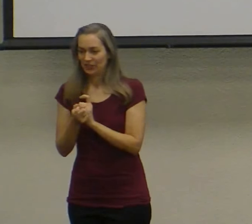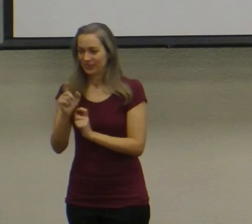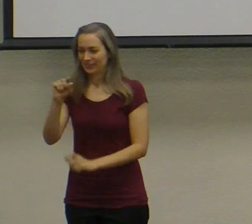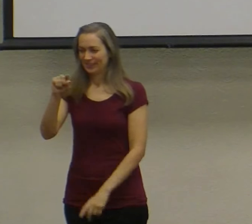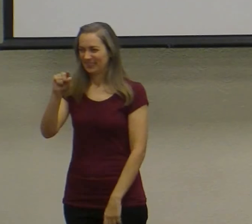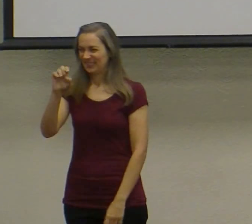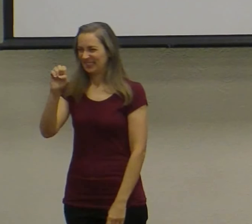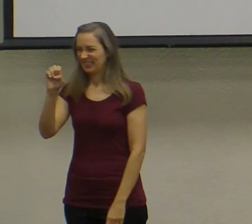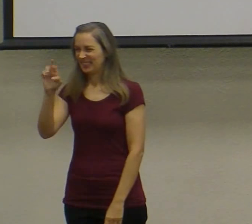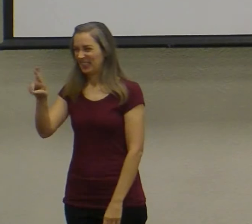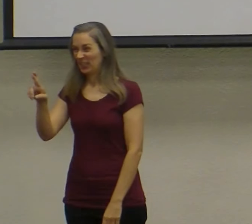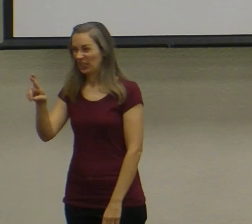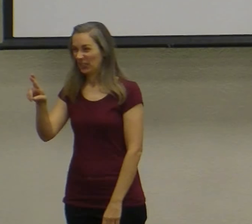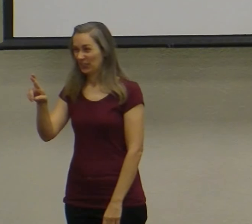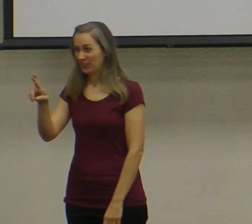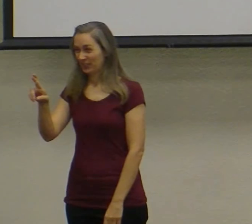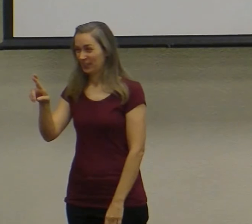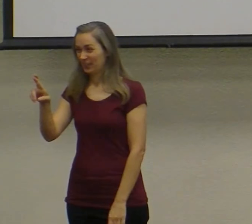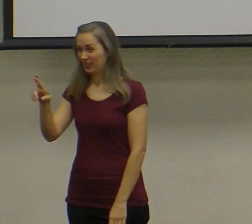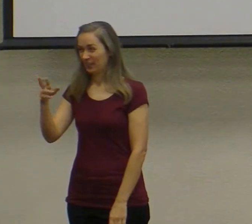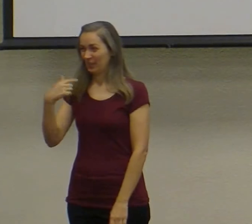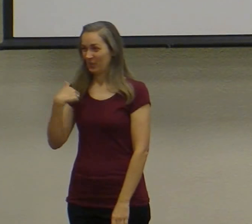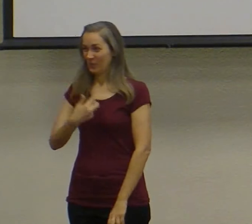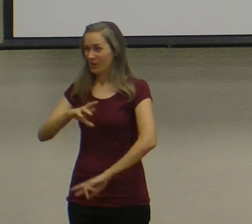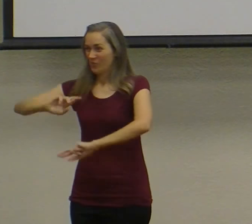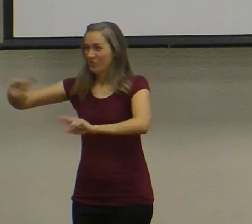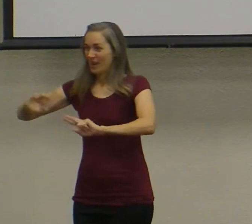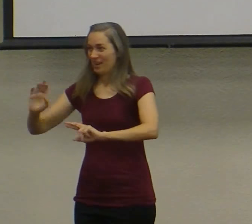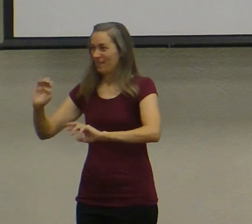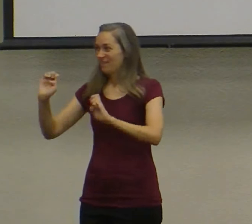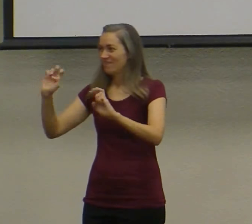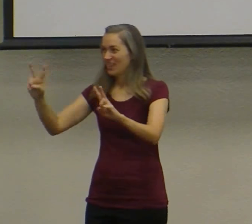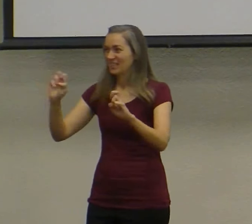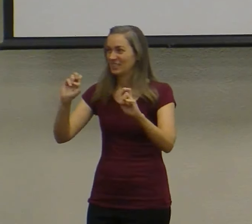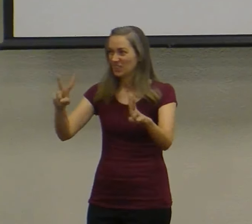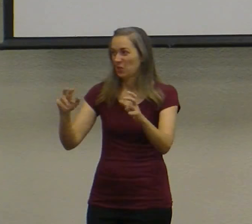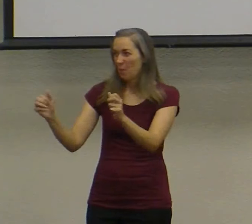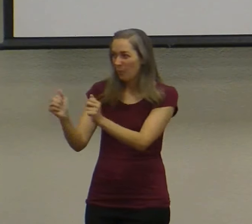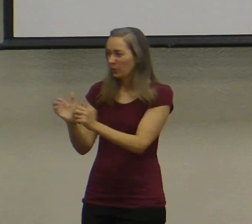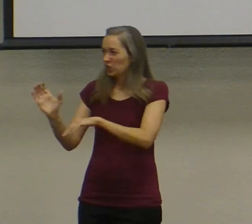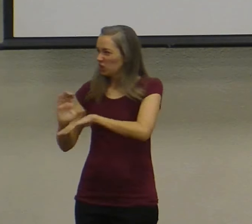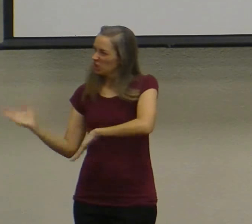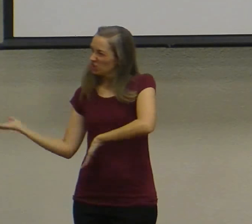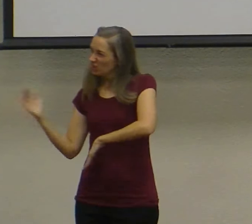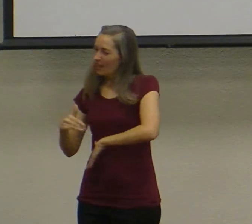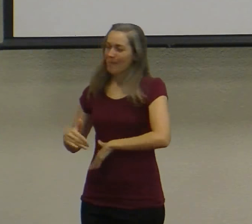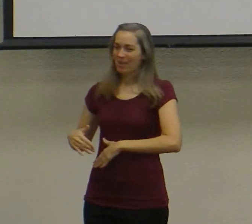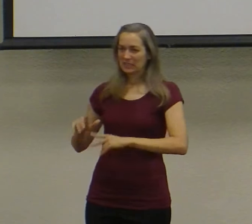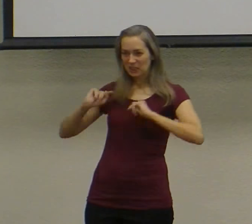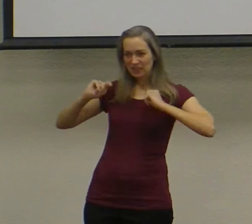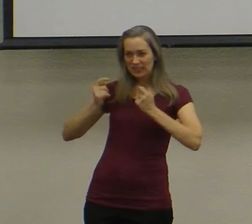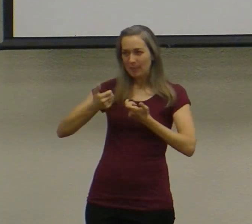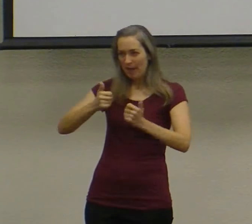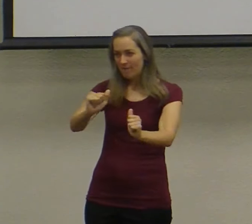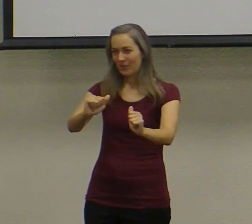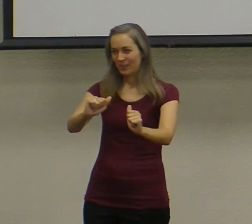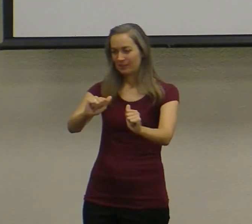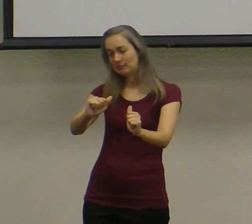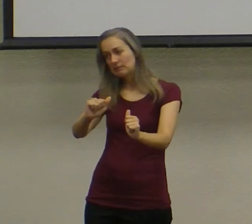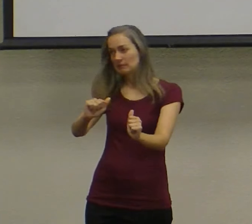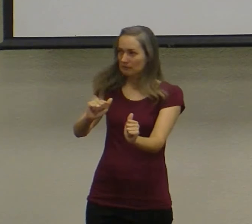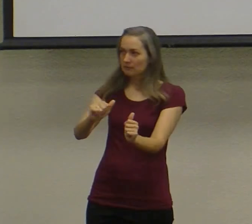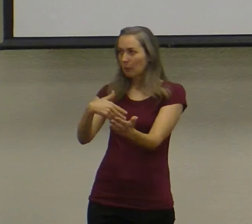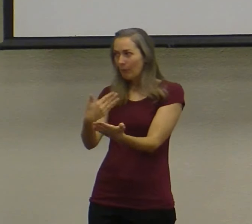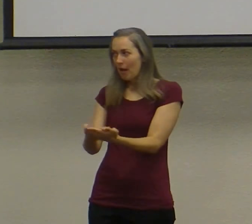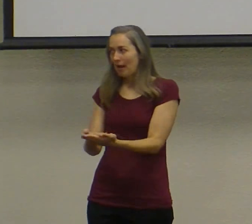this anticipation of doing evangelism and outreach alongside the church as a team effort. But